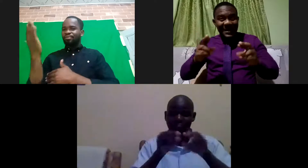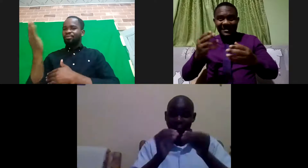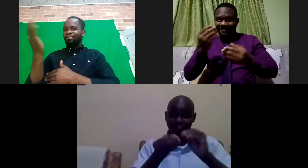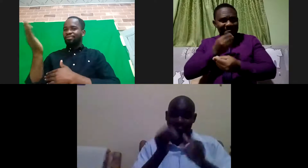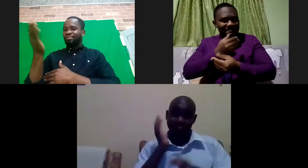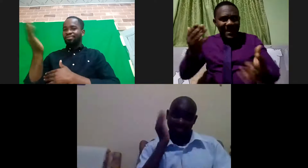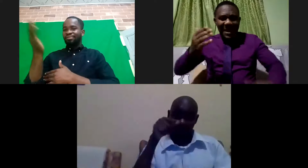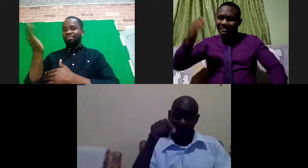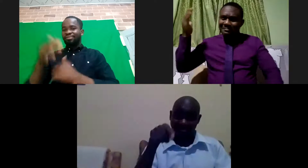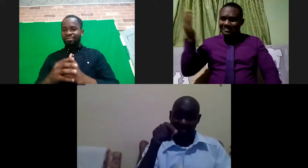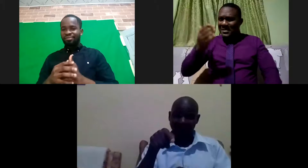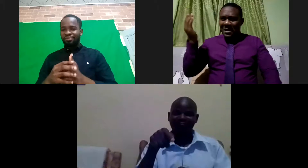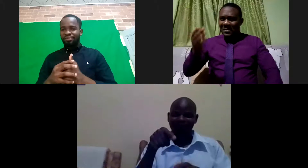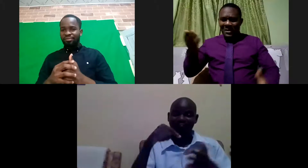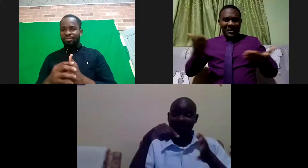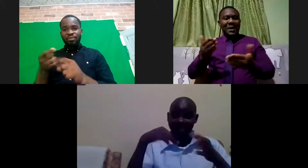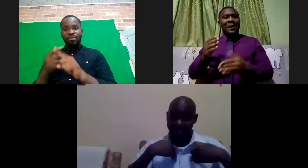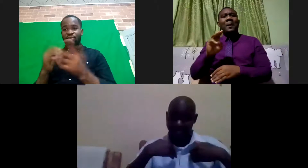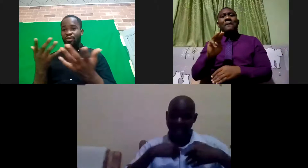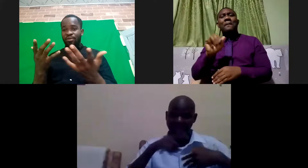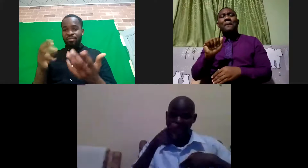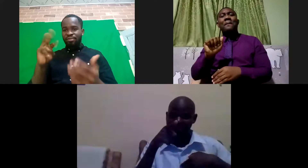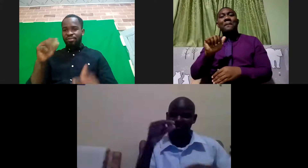here from Malawi.